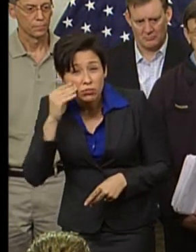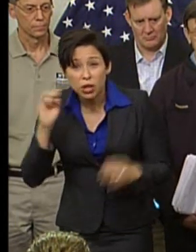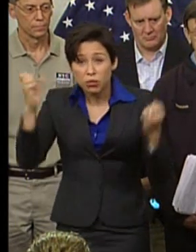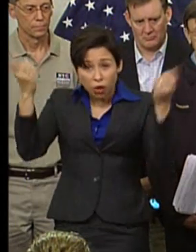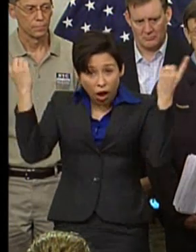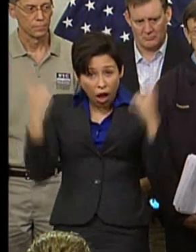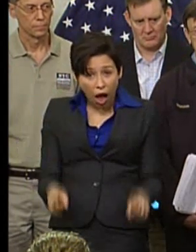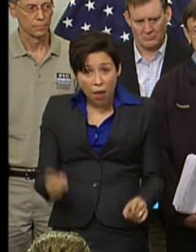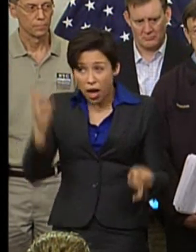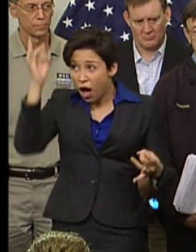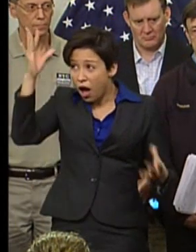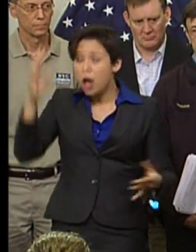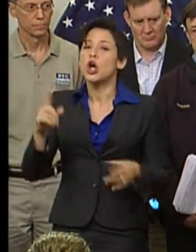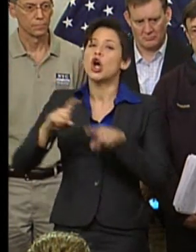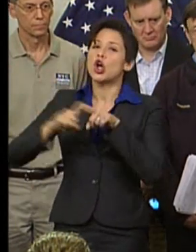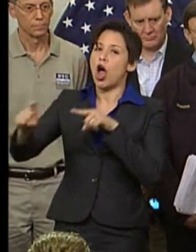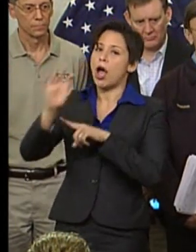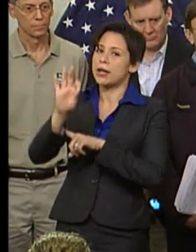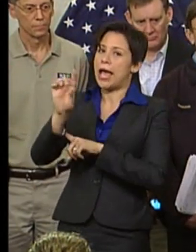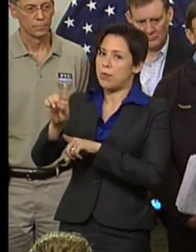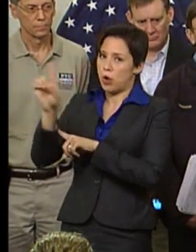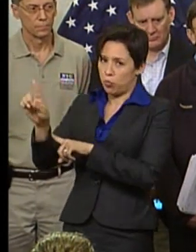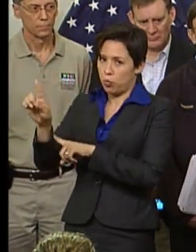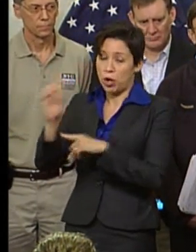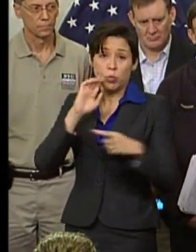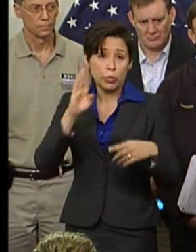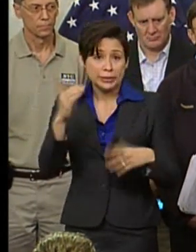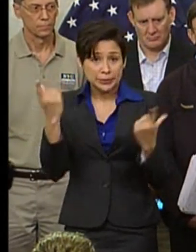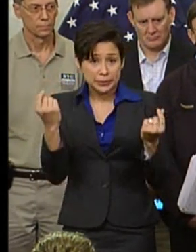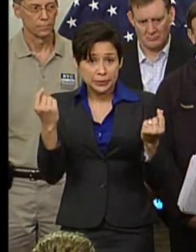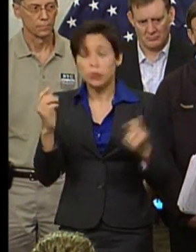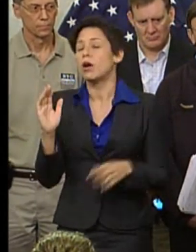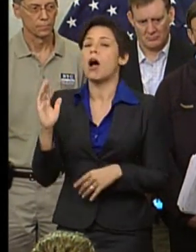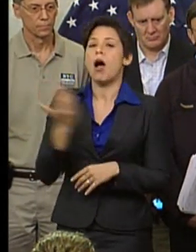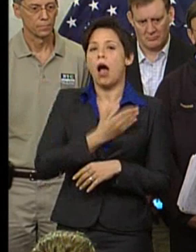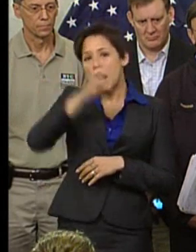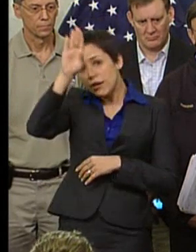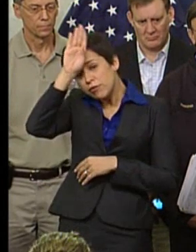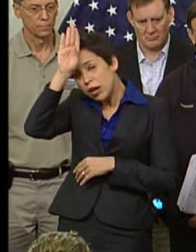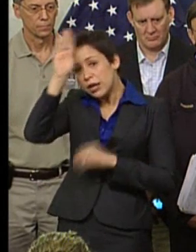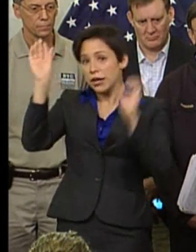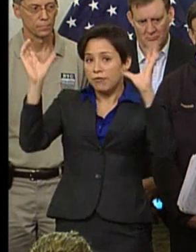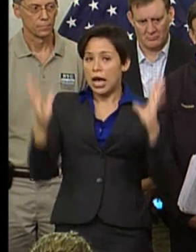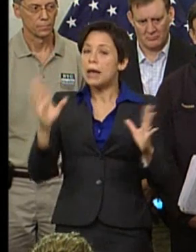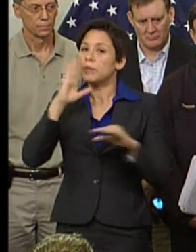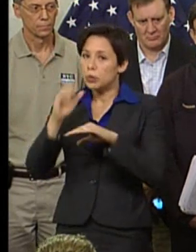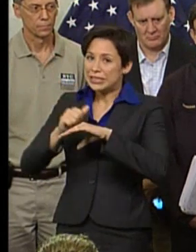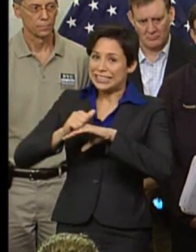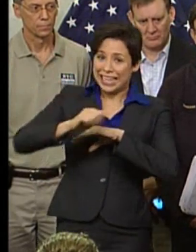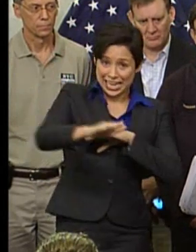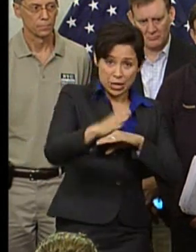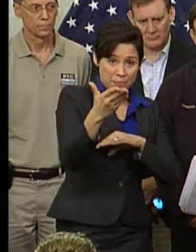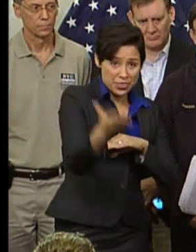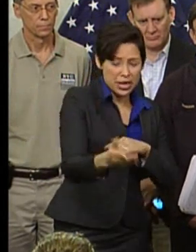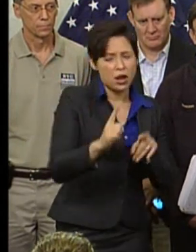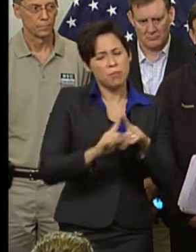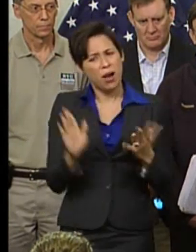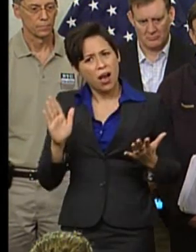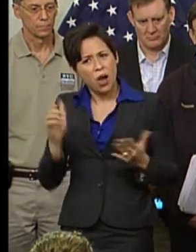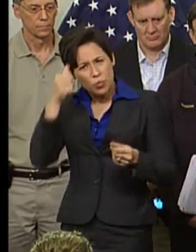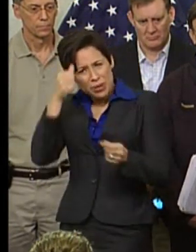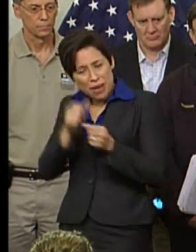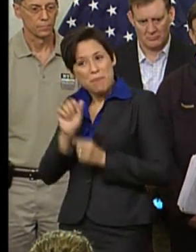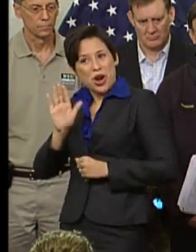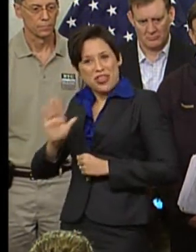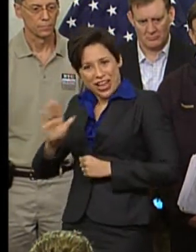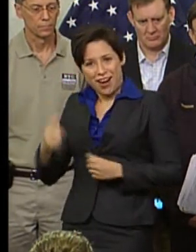emergency, 911, we will send our first responders in, although we'd love very much not to have to put their lives